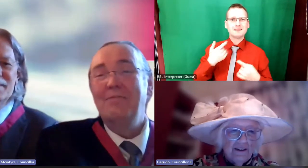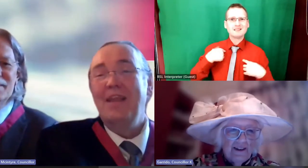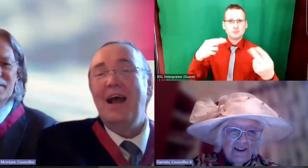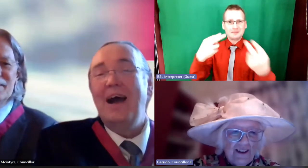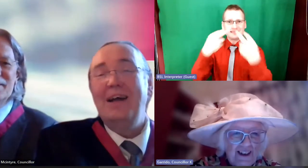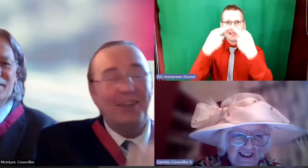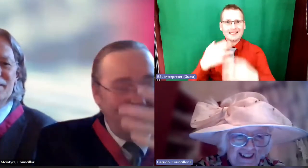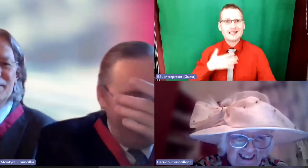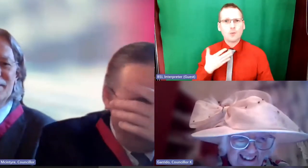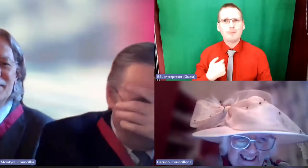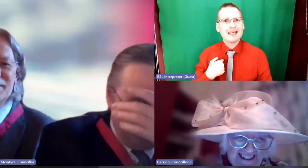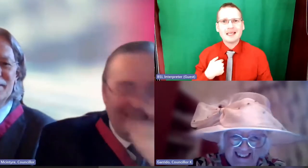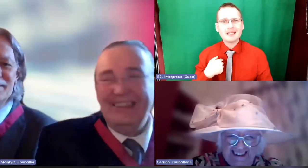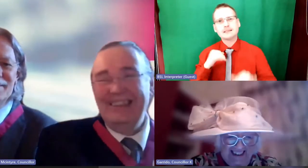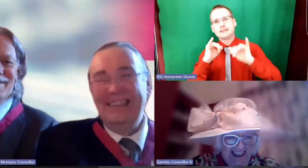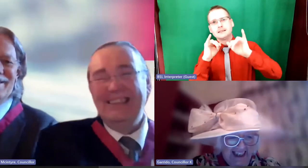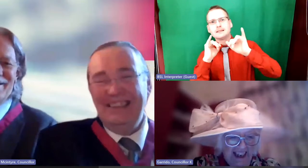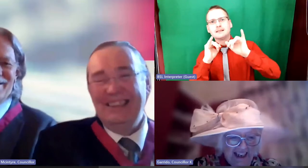seen.